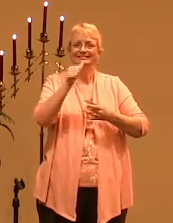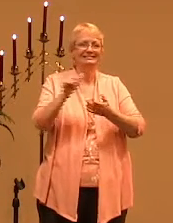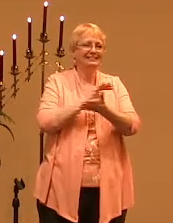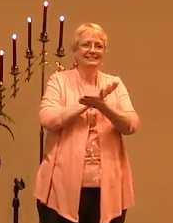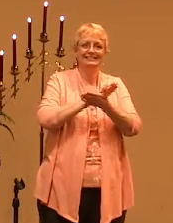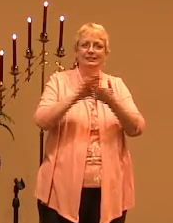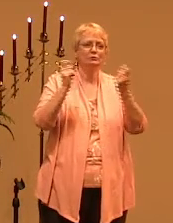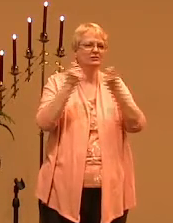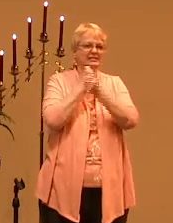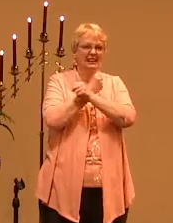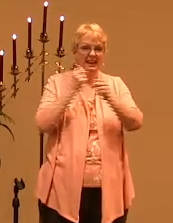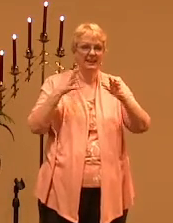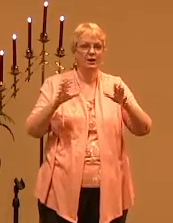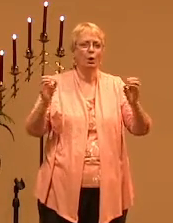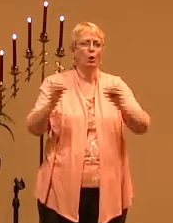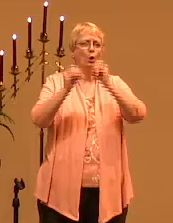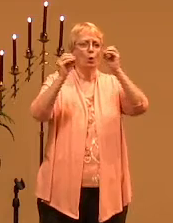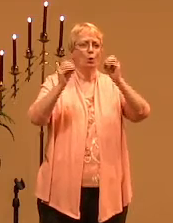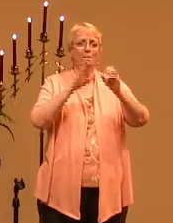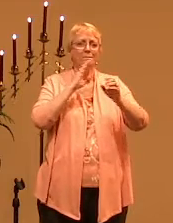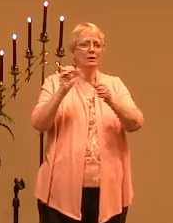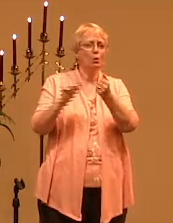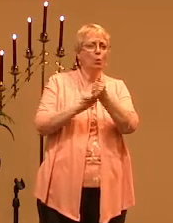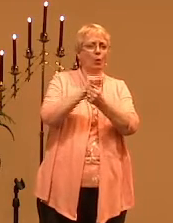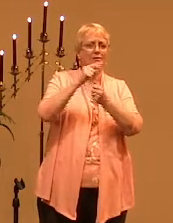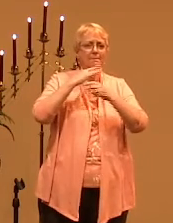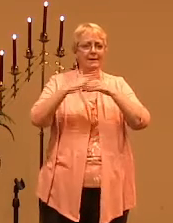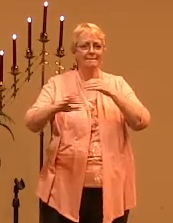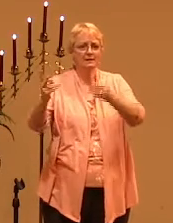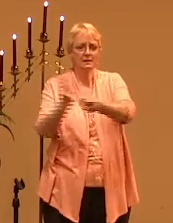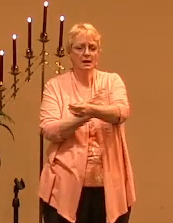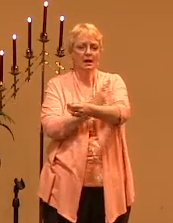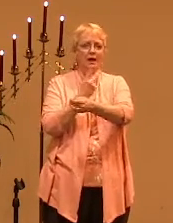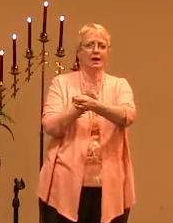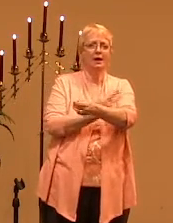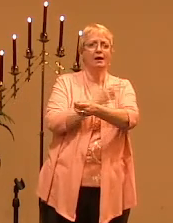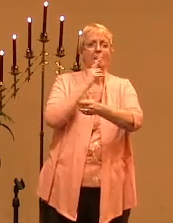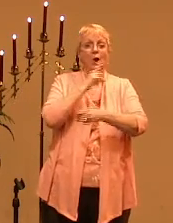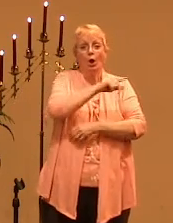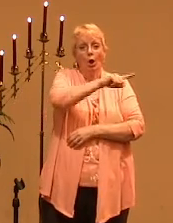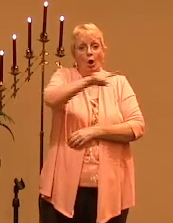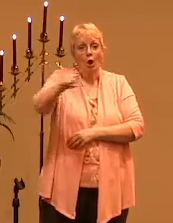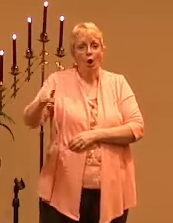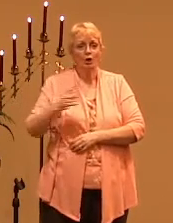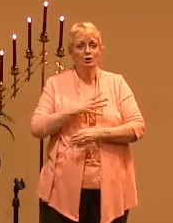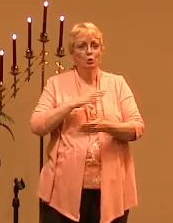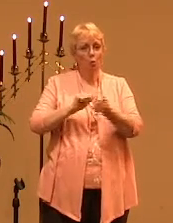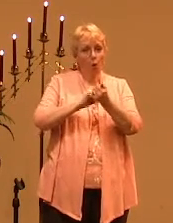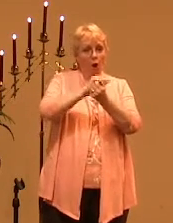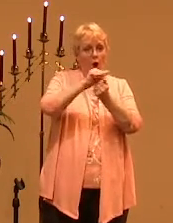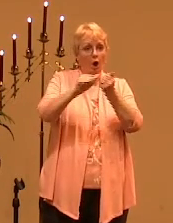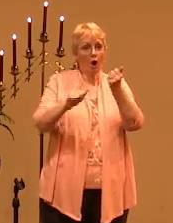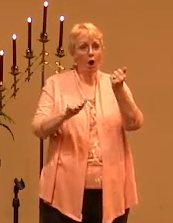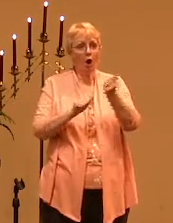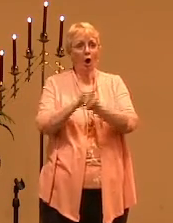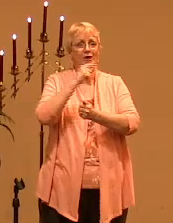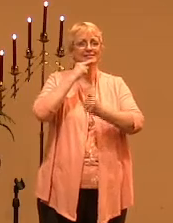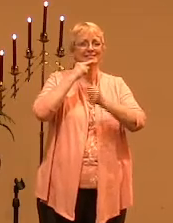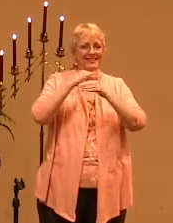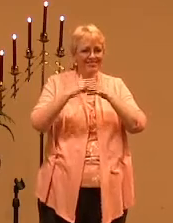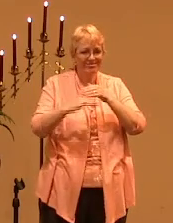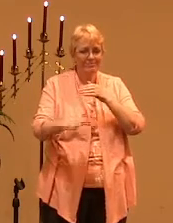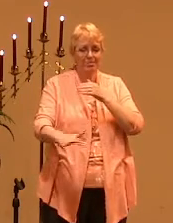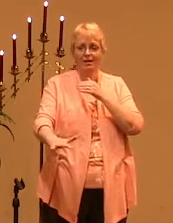soul unclean. Are you washed in the blood of the Lamb? Oh, are you